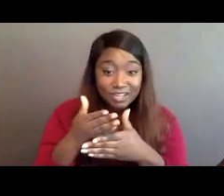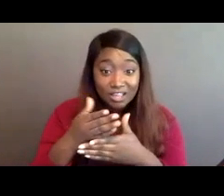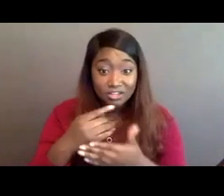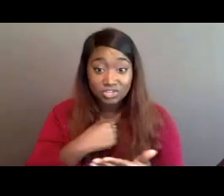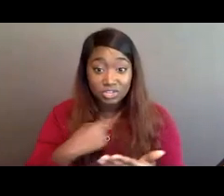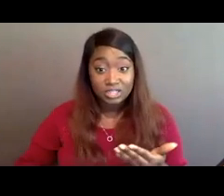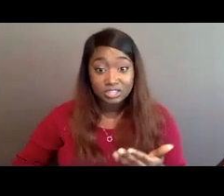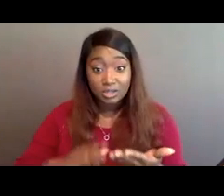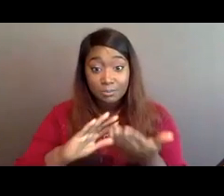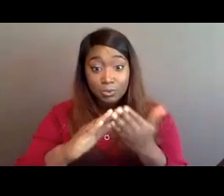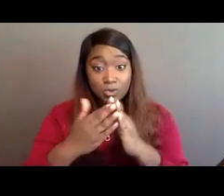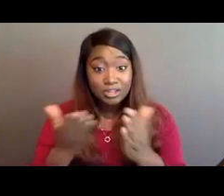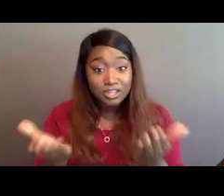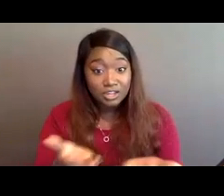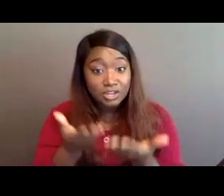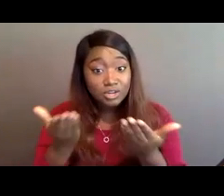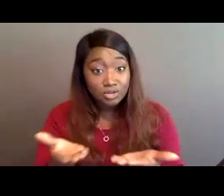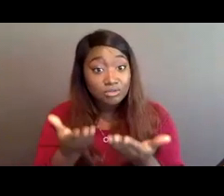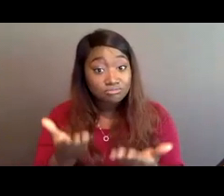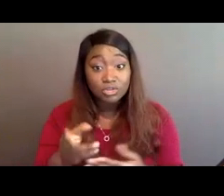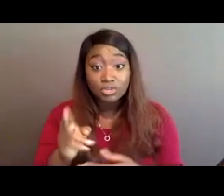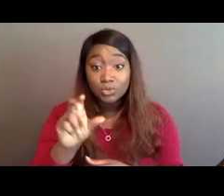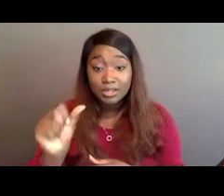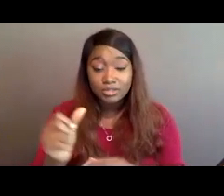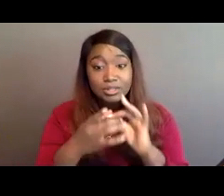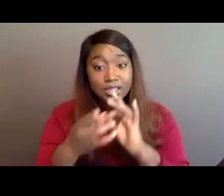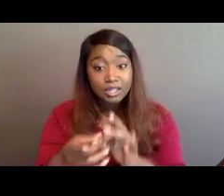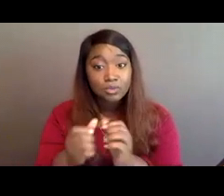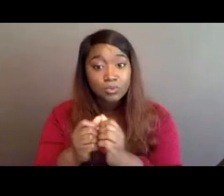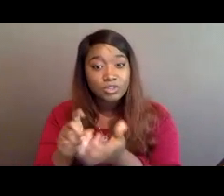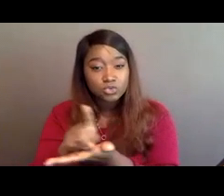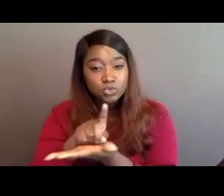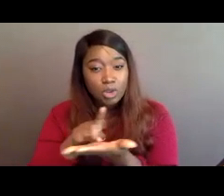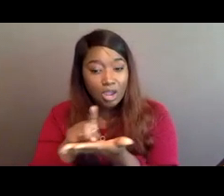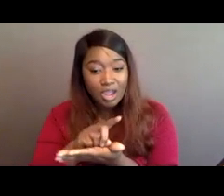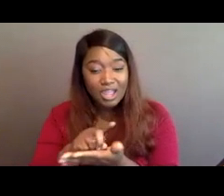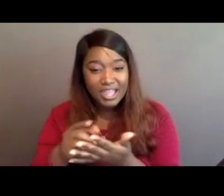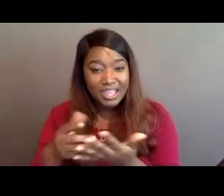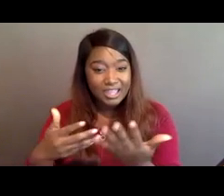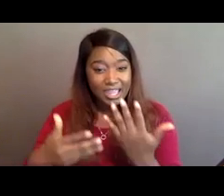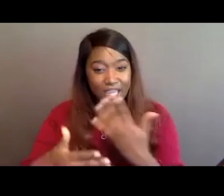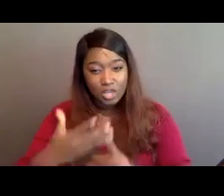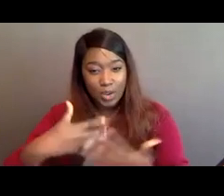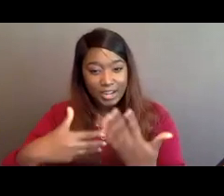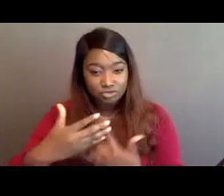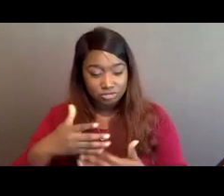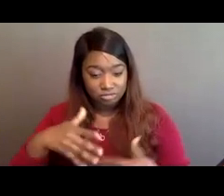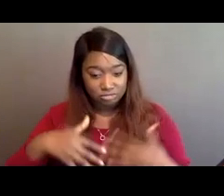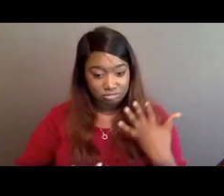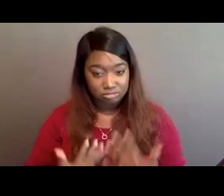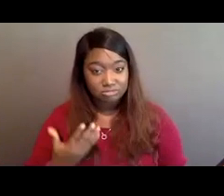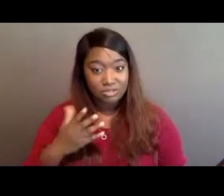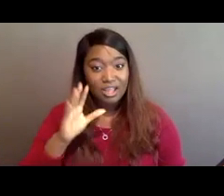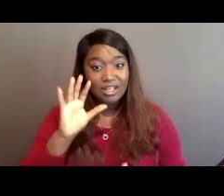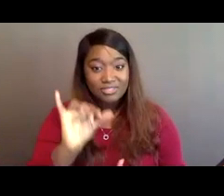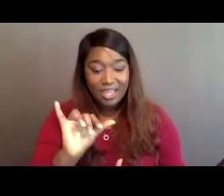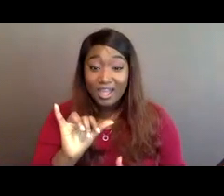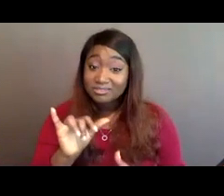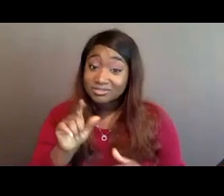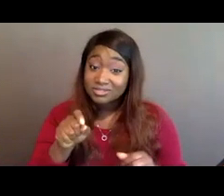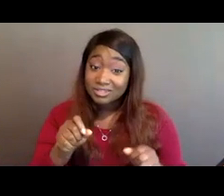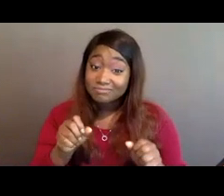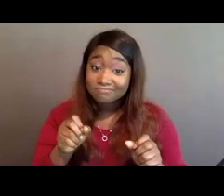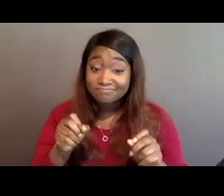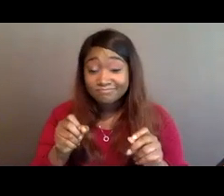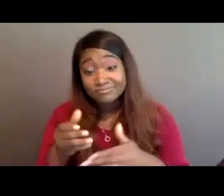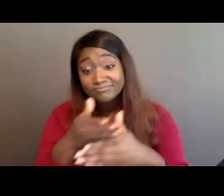US around herb-drug interaction that everyone really should have more access to.